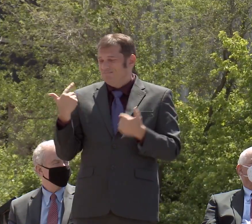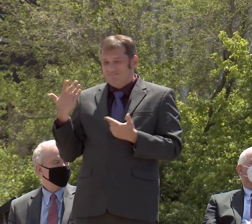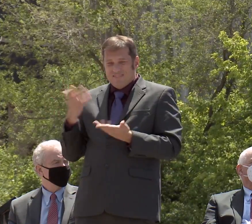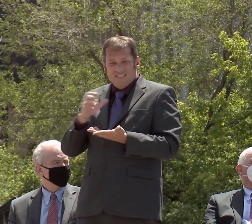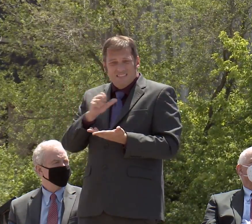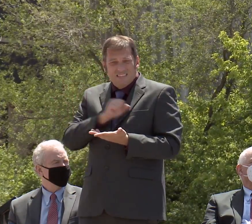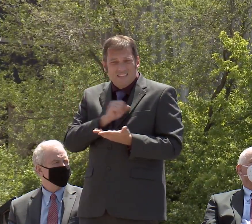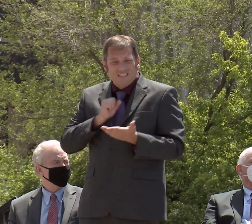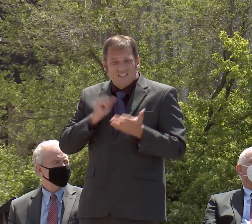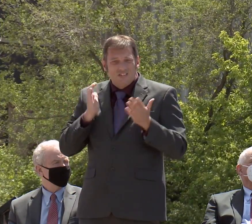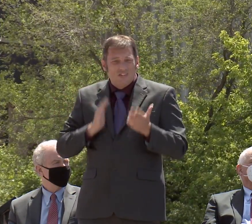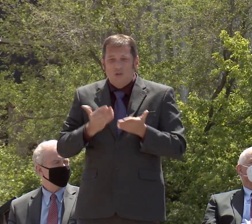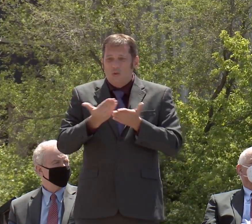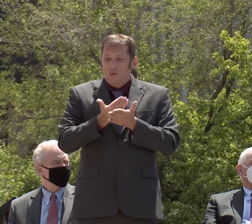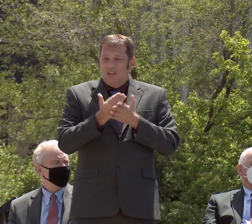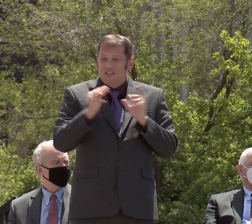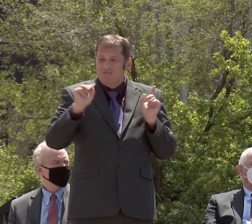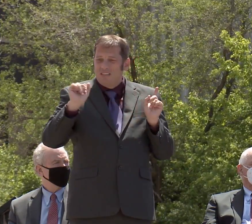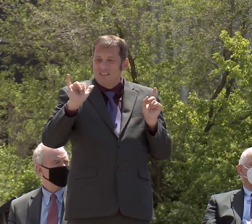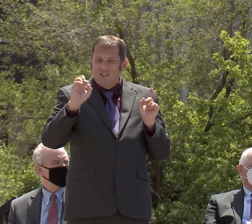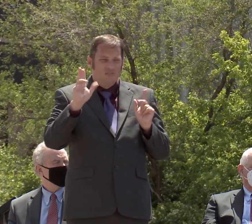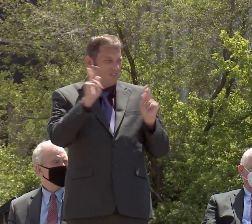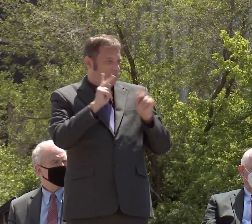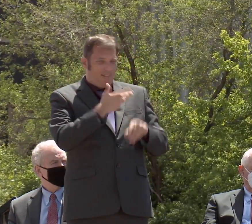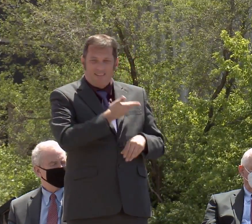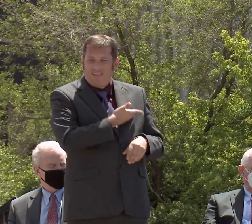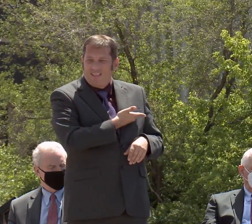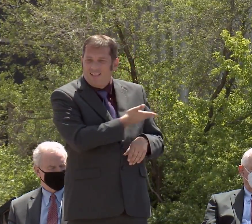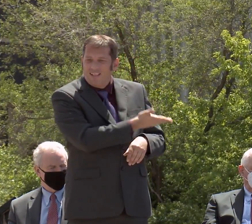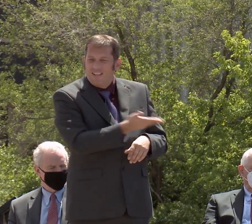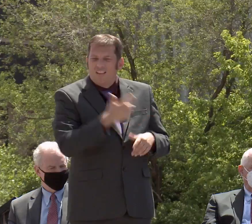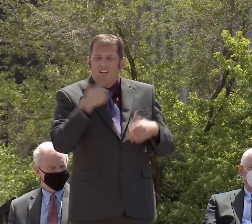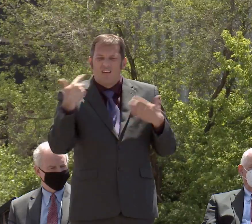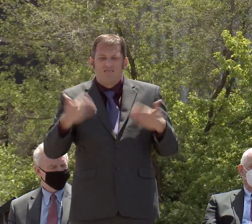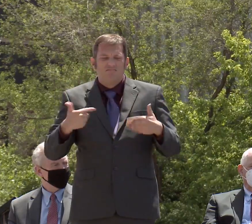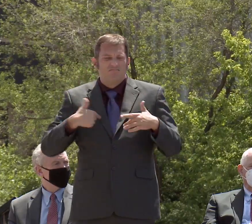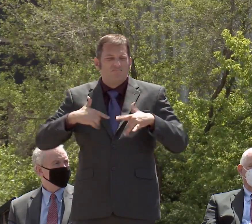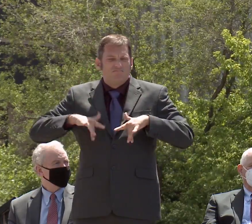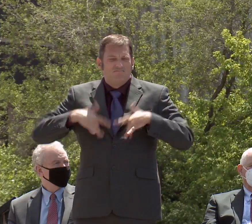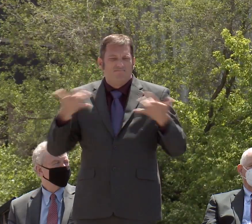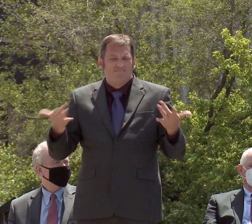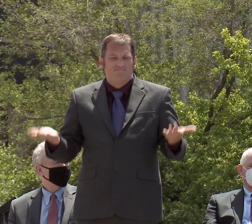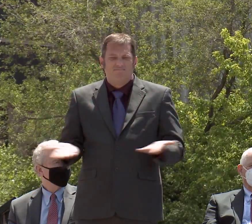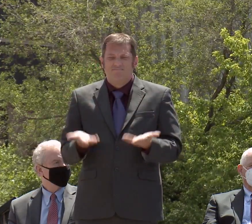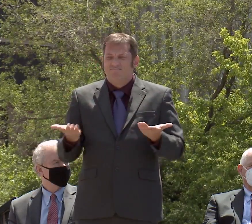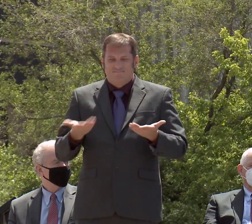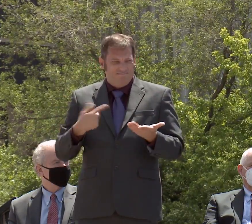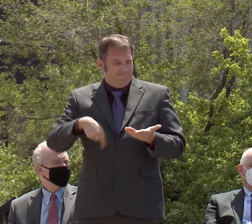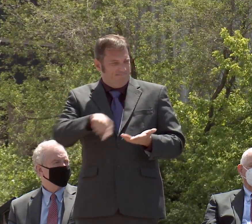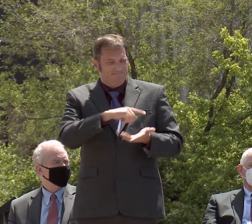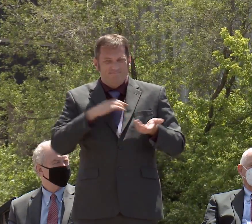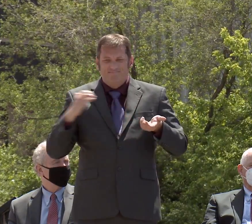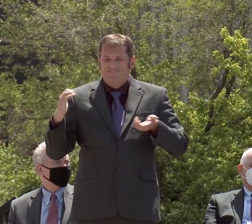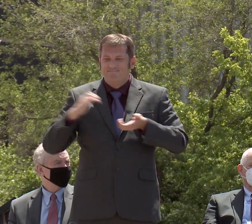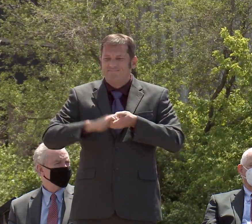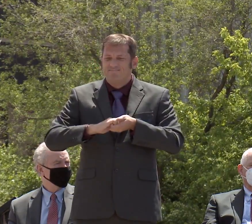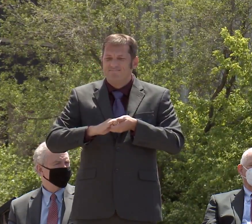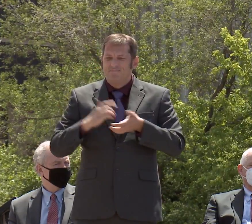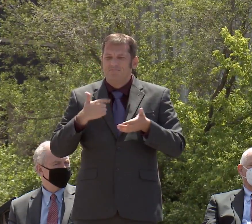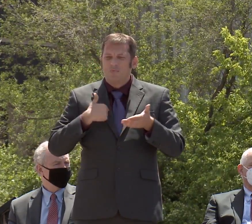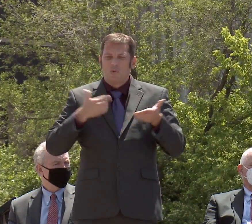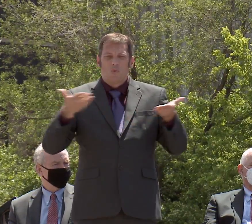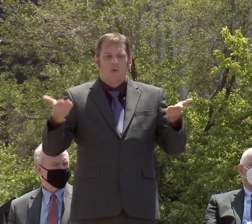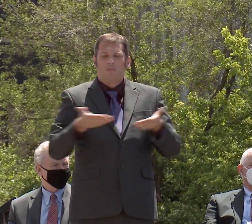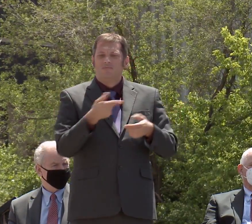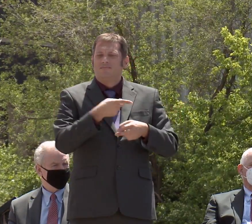mayor. And the only other thing I'd like to say is I'd like to welcome not just the acting director, but some other people that